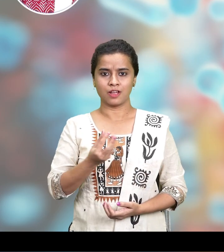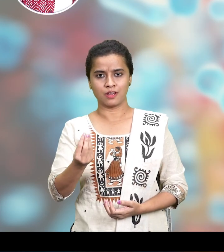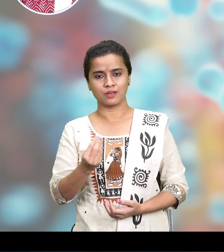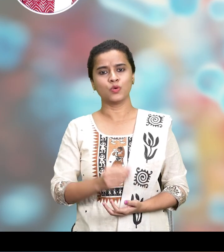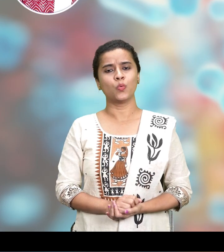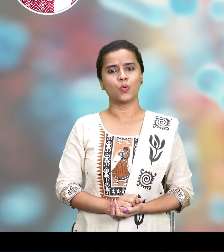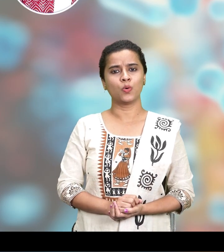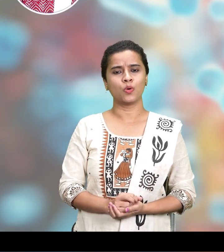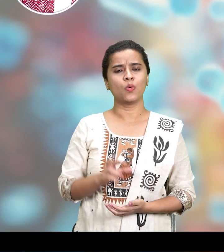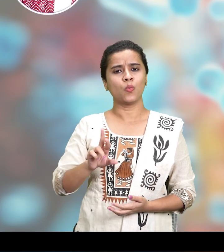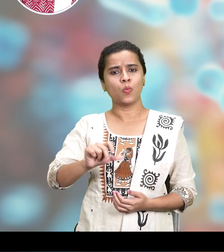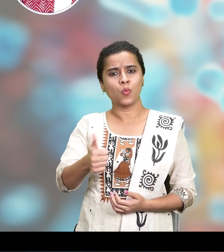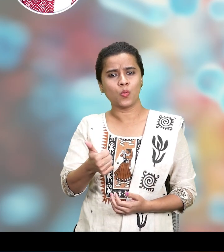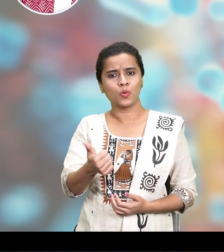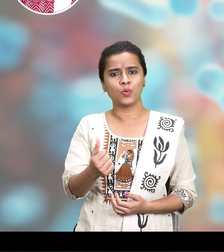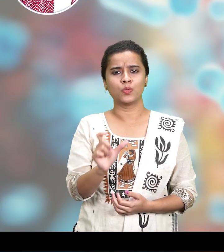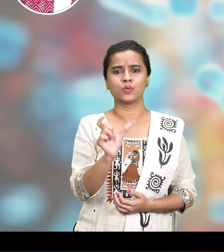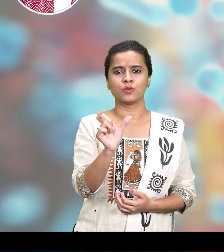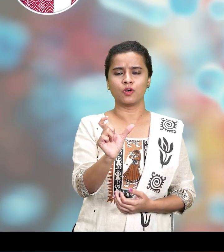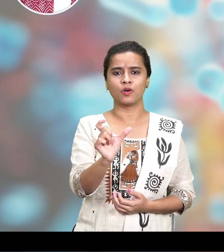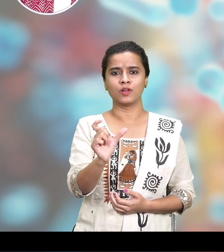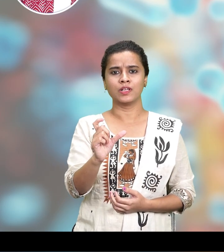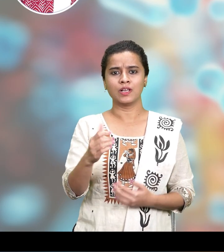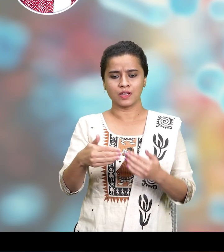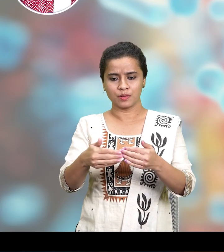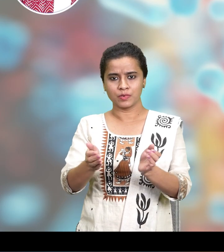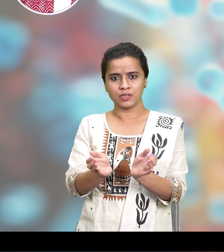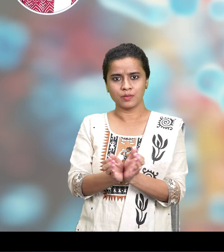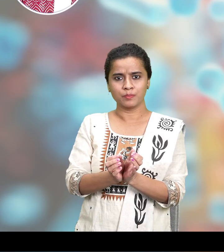are also called communicable diseases.